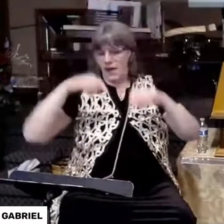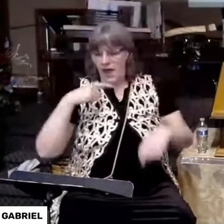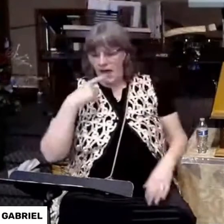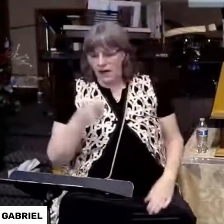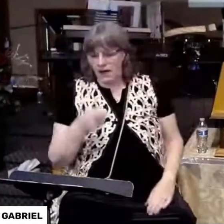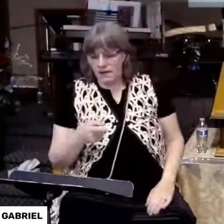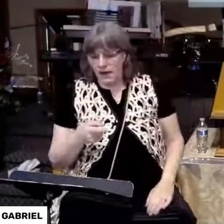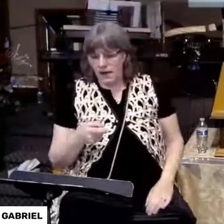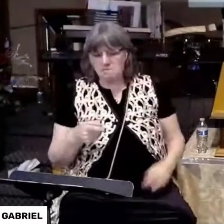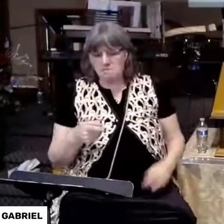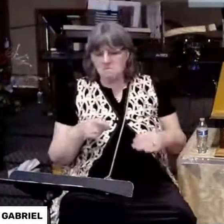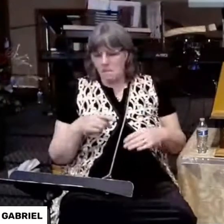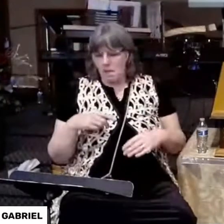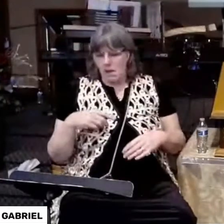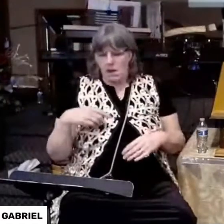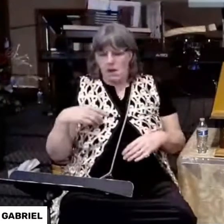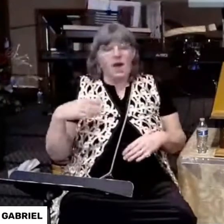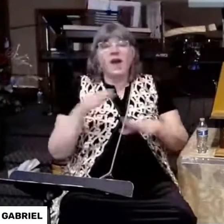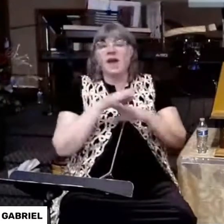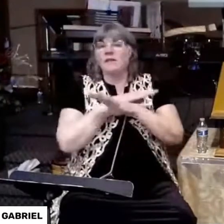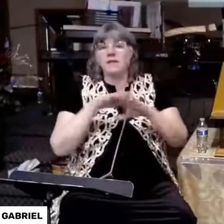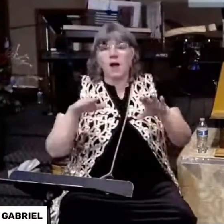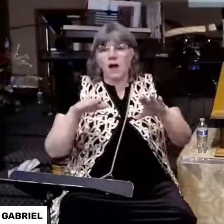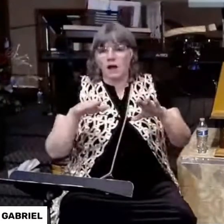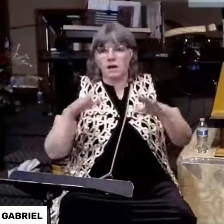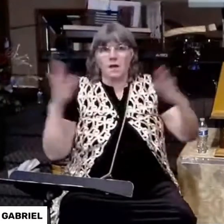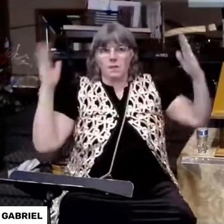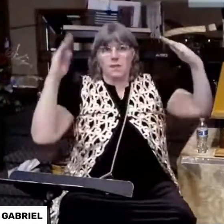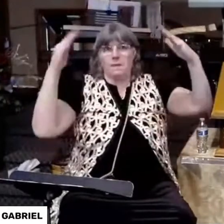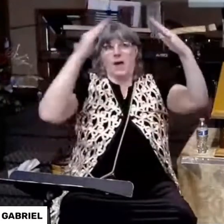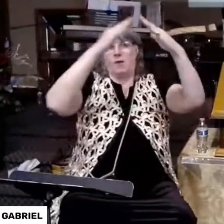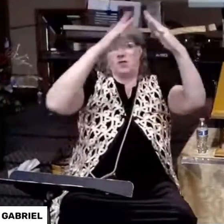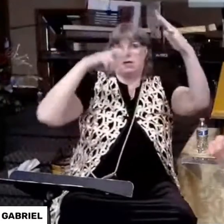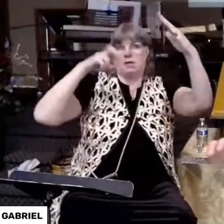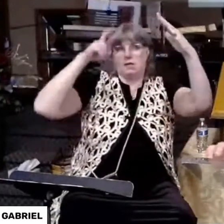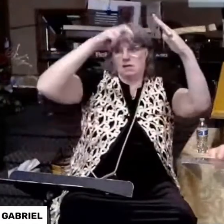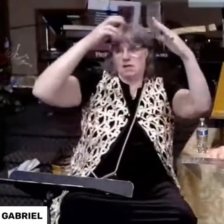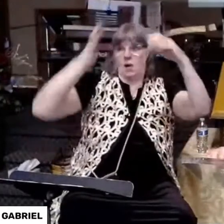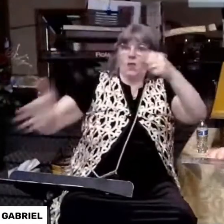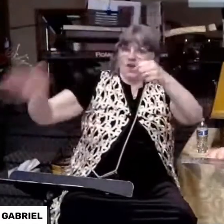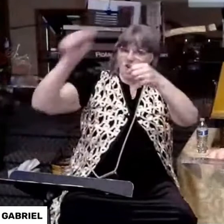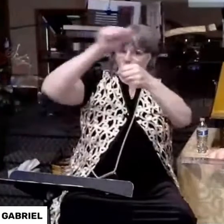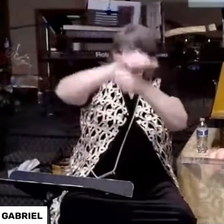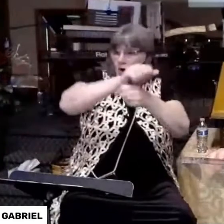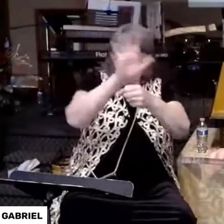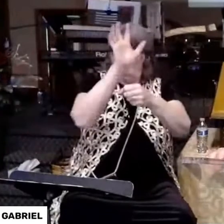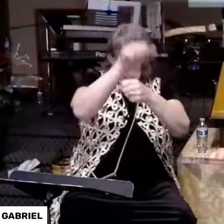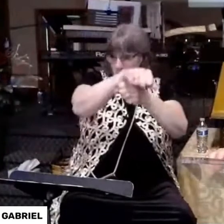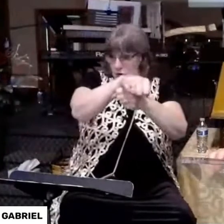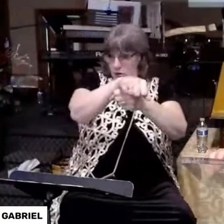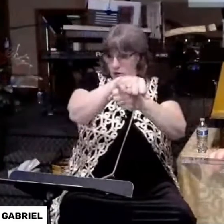tendency, his own animal instinct, has conquered more than any mountains.